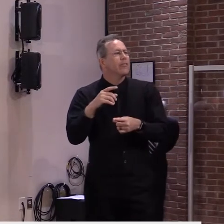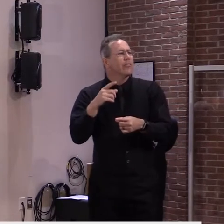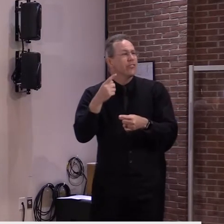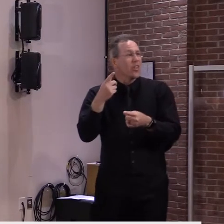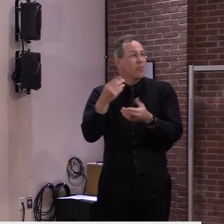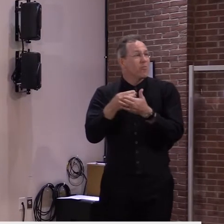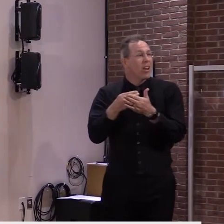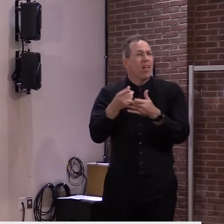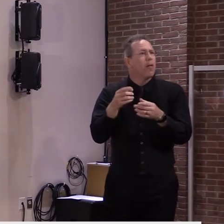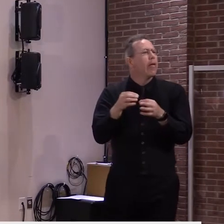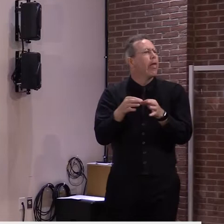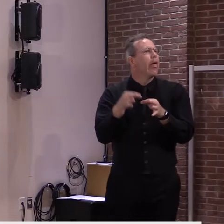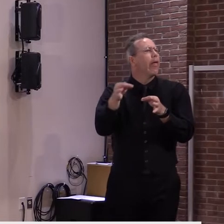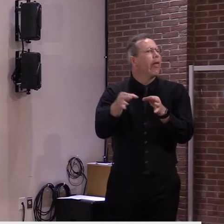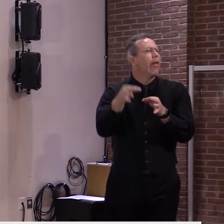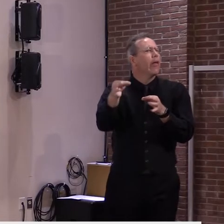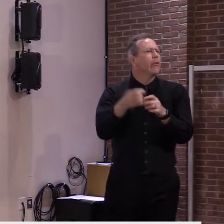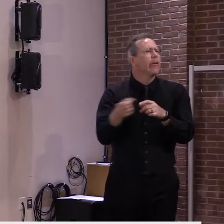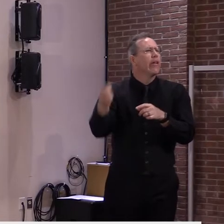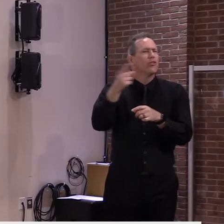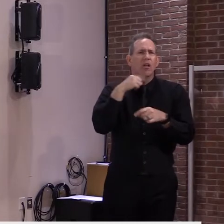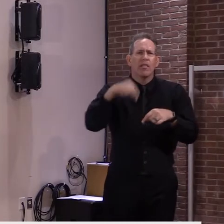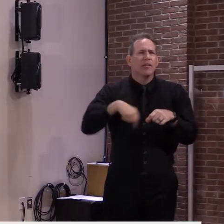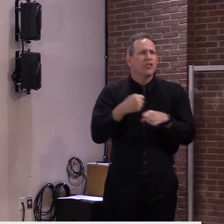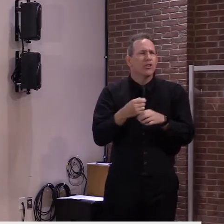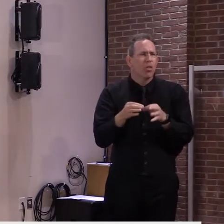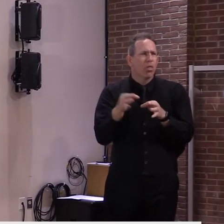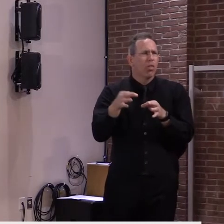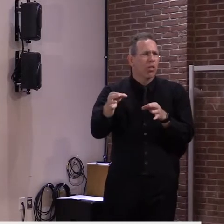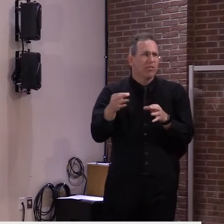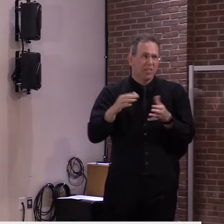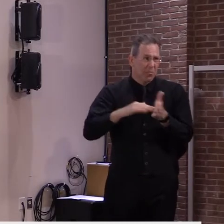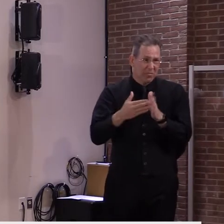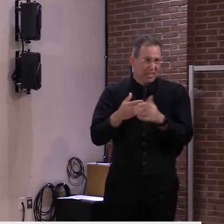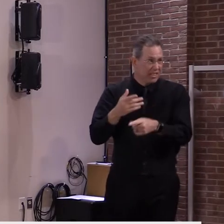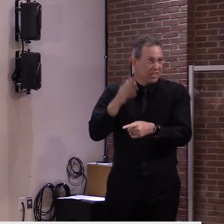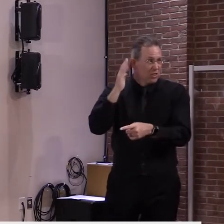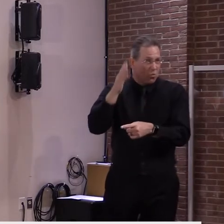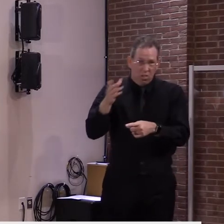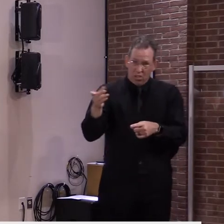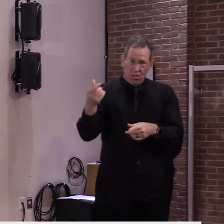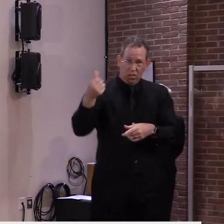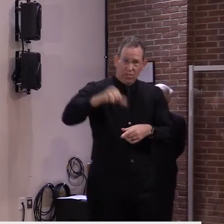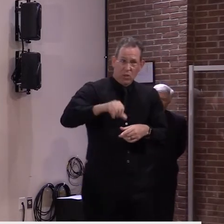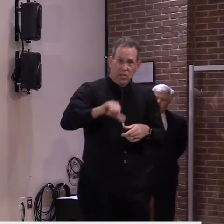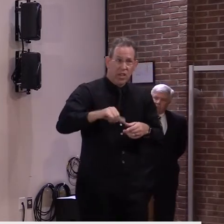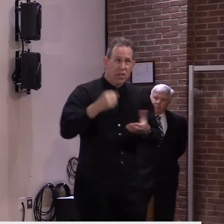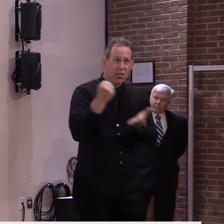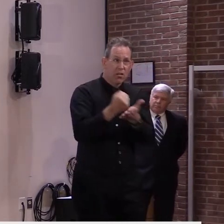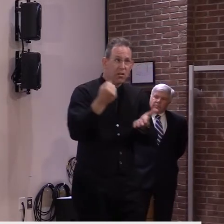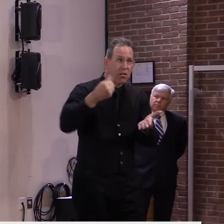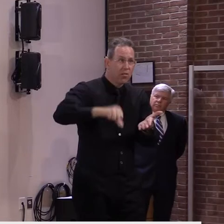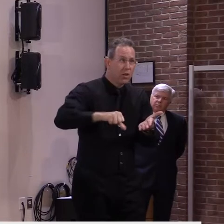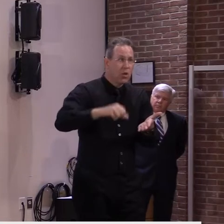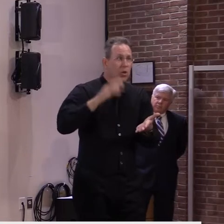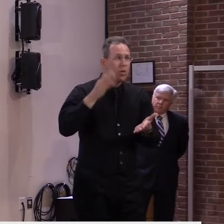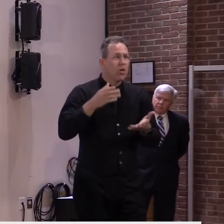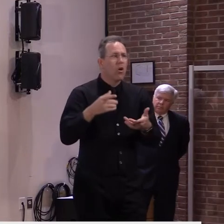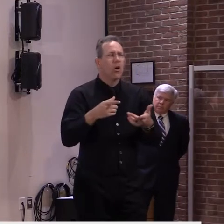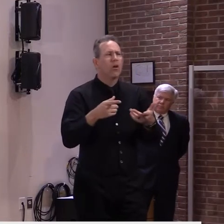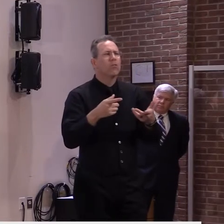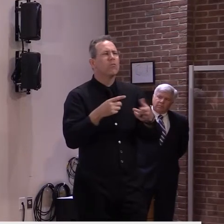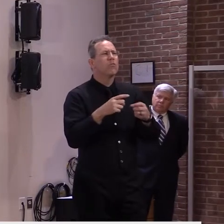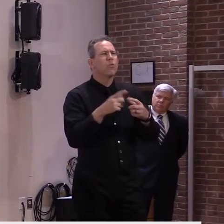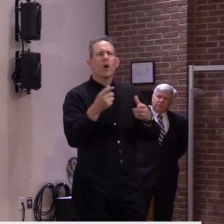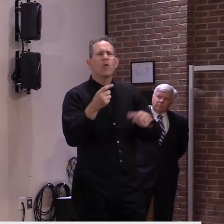Is that grounds for a budget veto? Are there other lines in the sand? I know you've been talking with leadership. No, we've